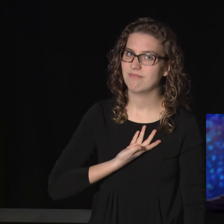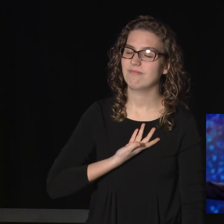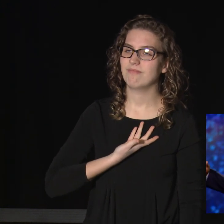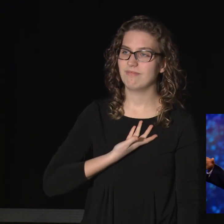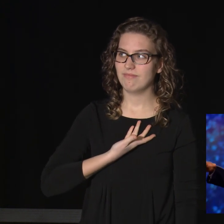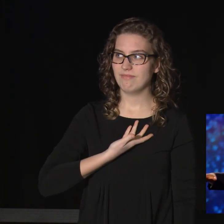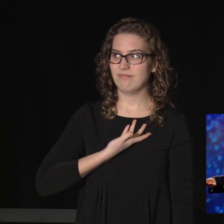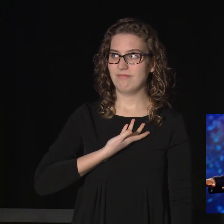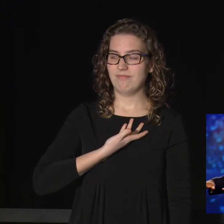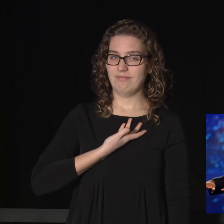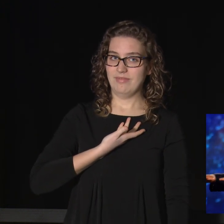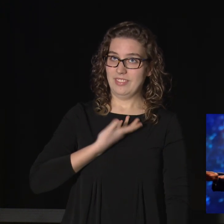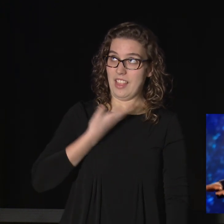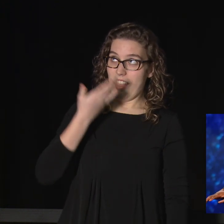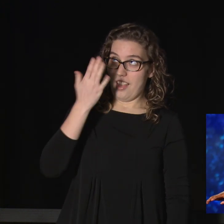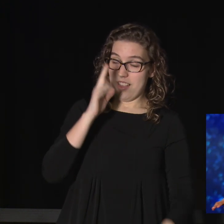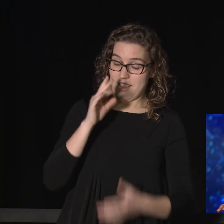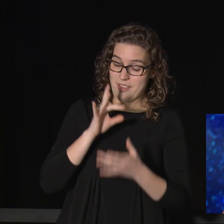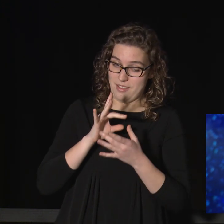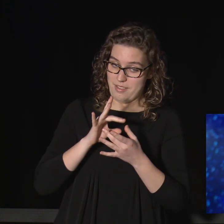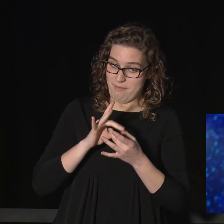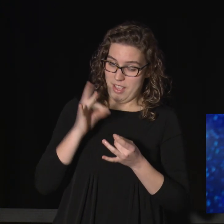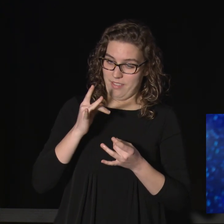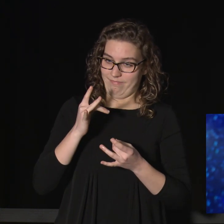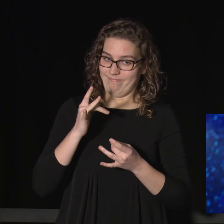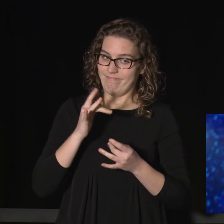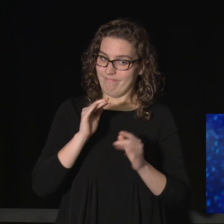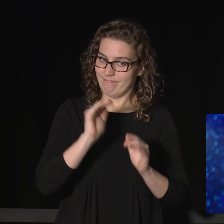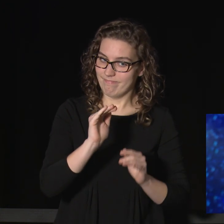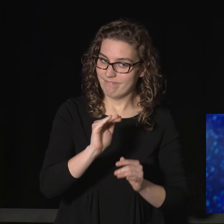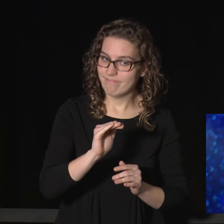The Spirit of God says, calm down.